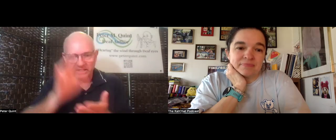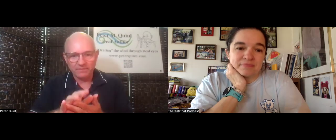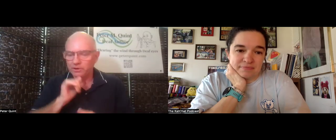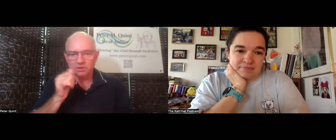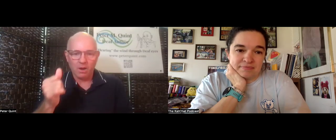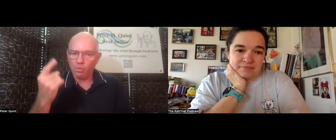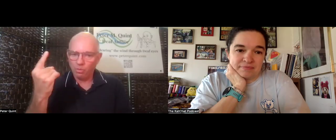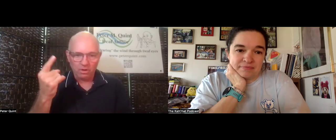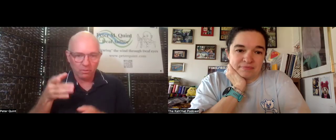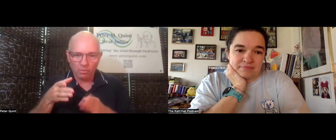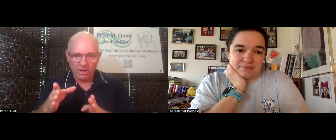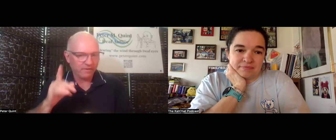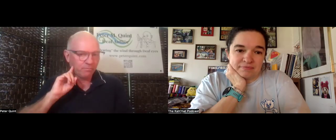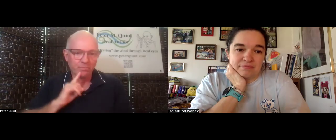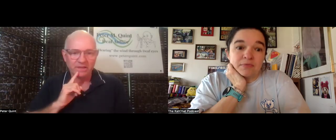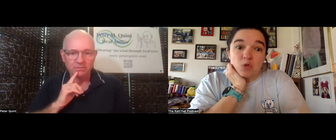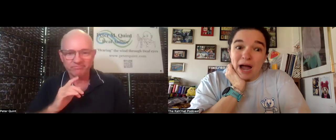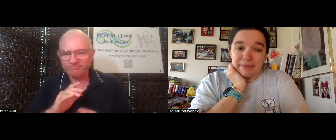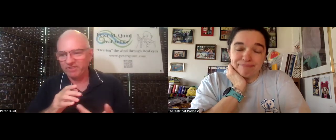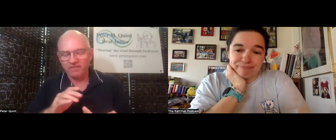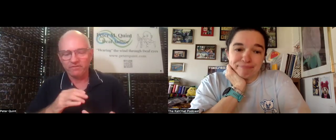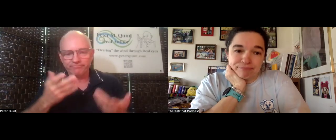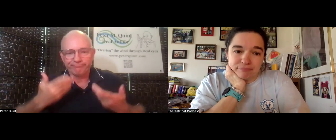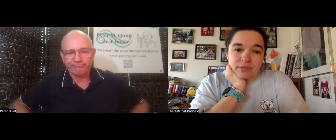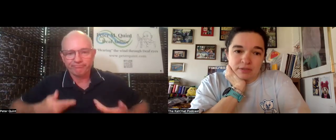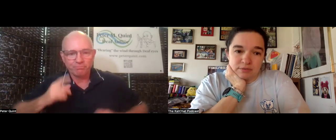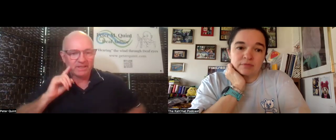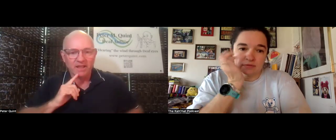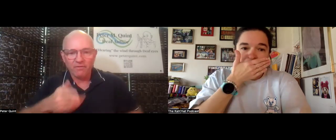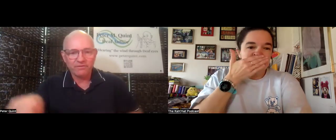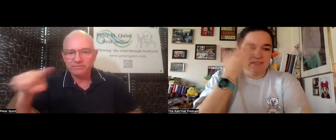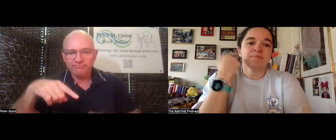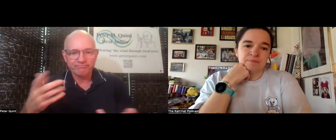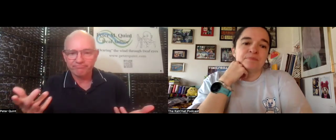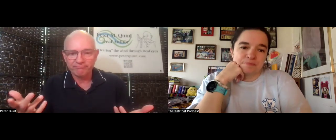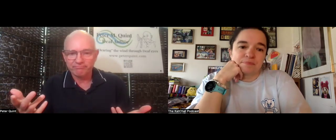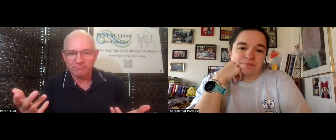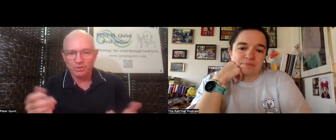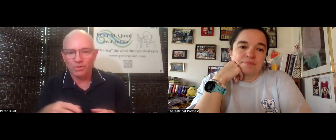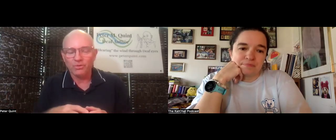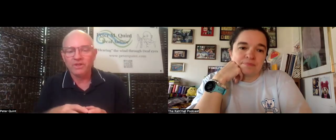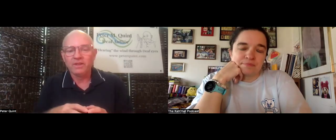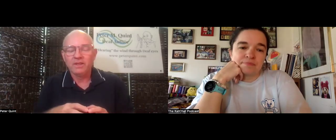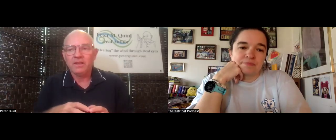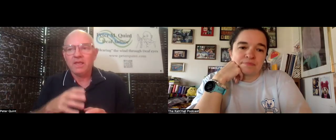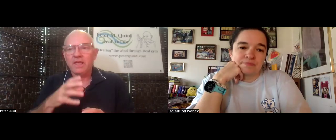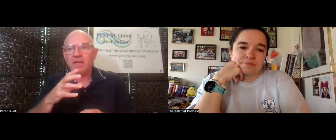strongly believe there's not one way of right, being deaf, you